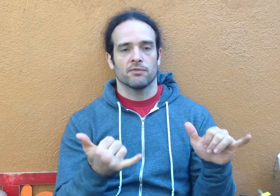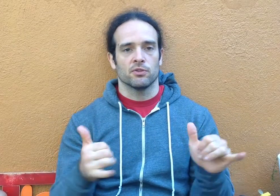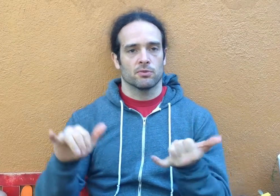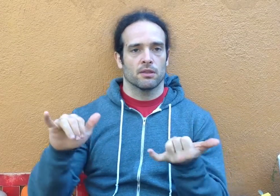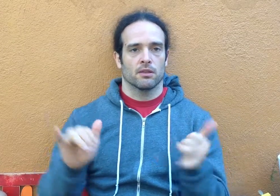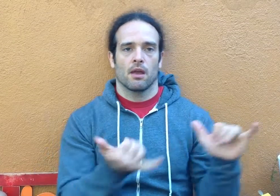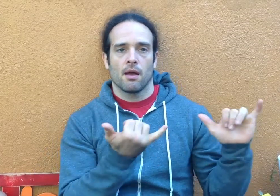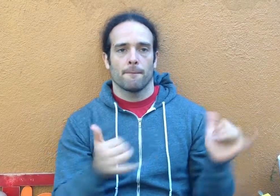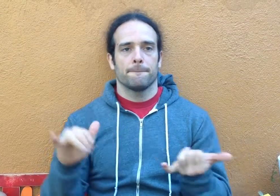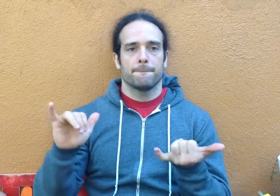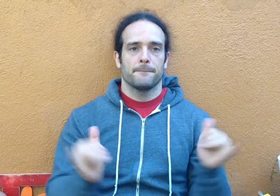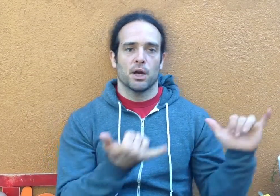confused with, party.